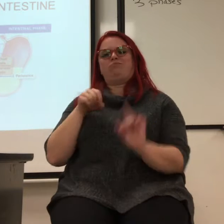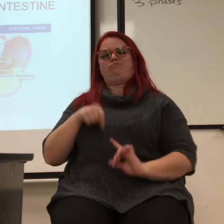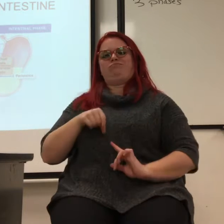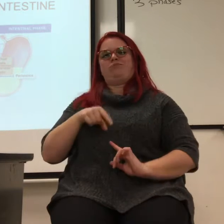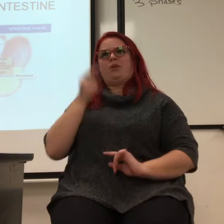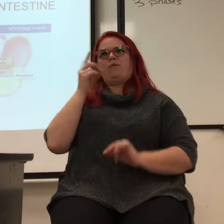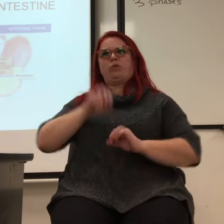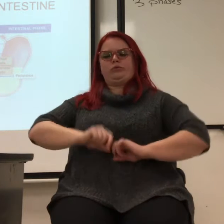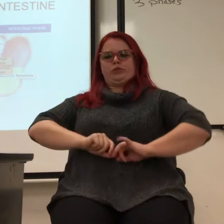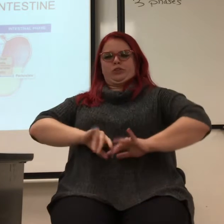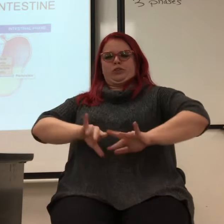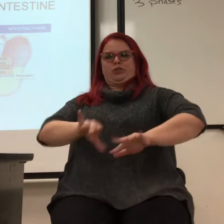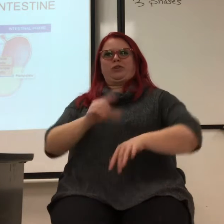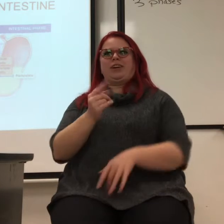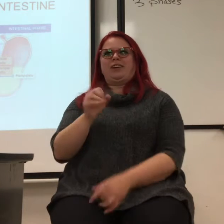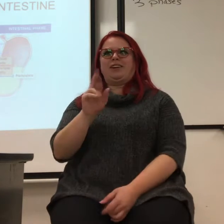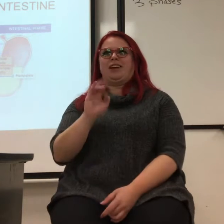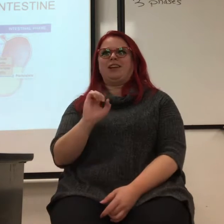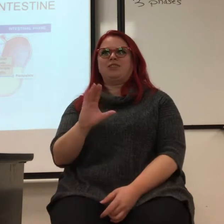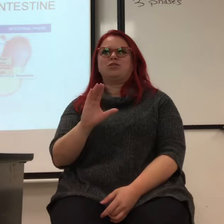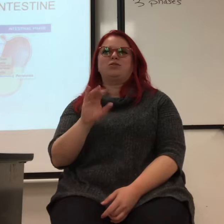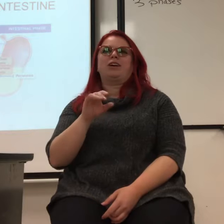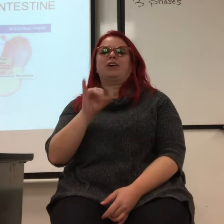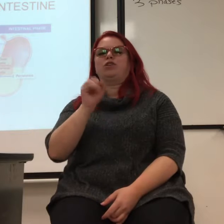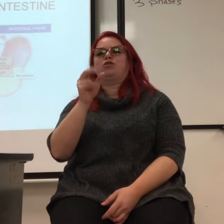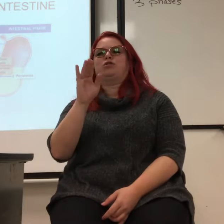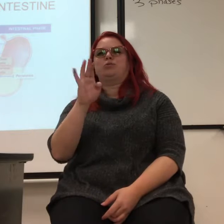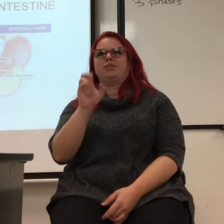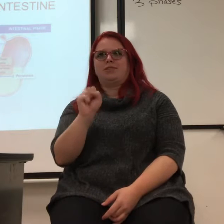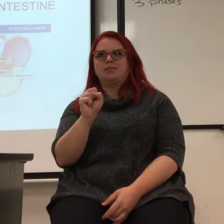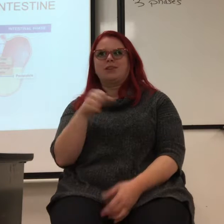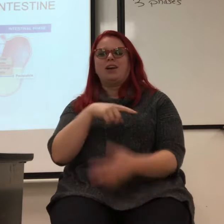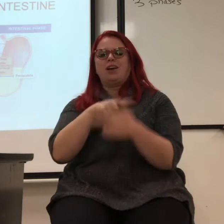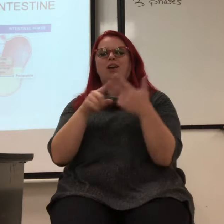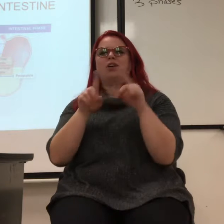gastric juices in 3 phases.